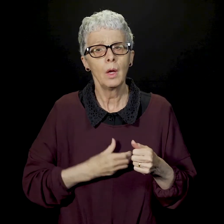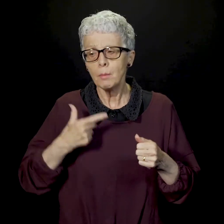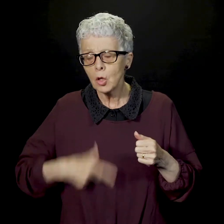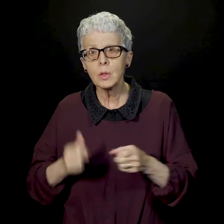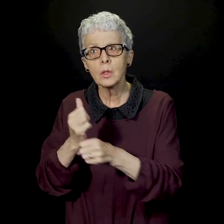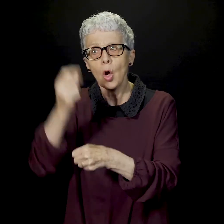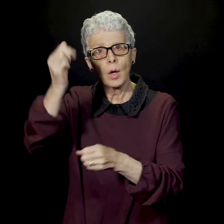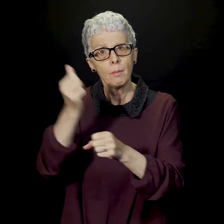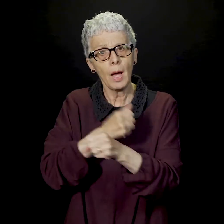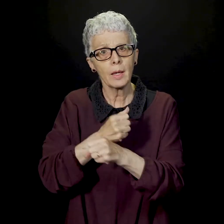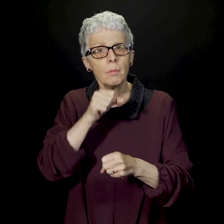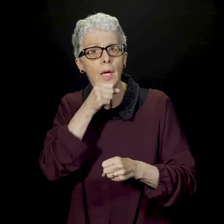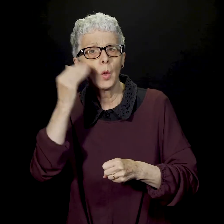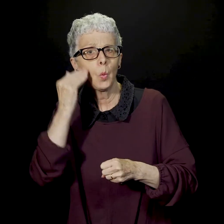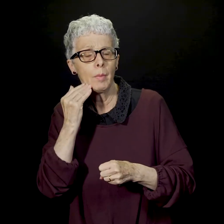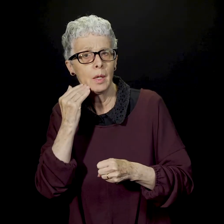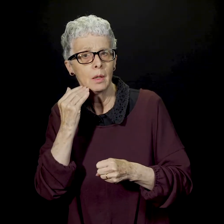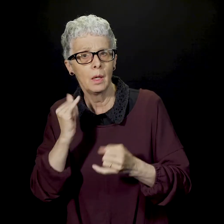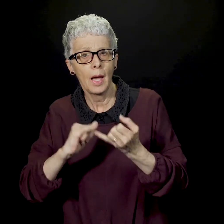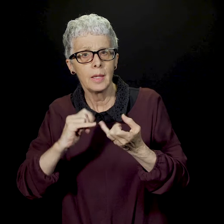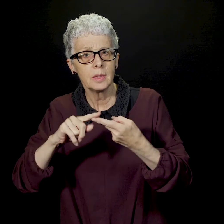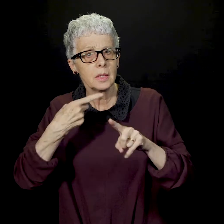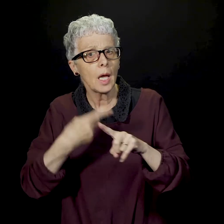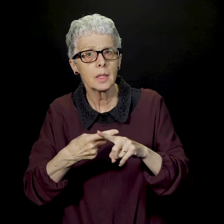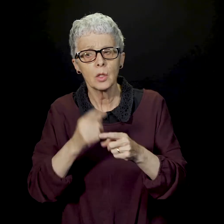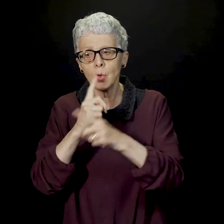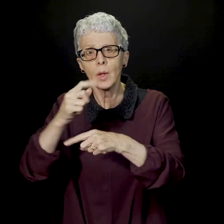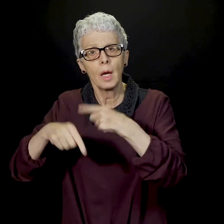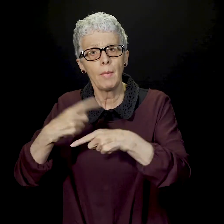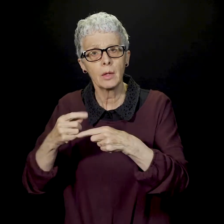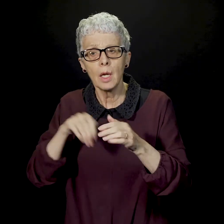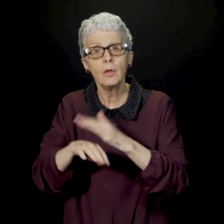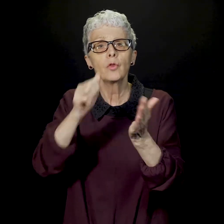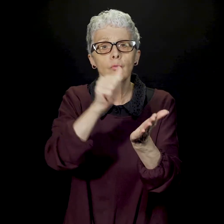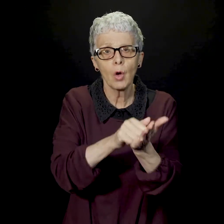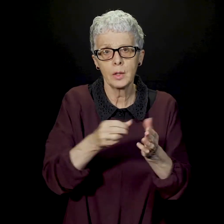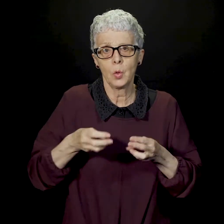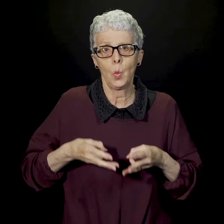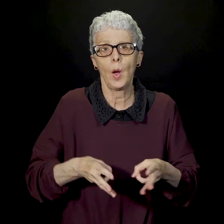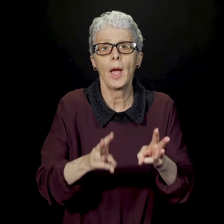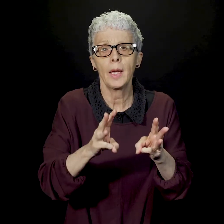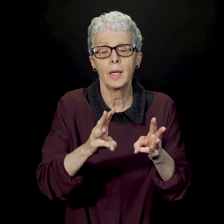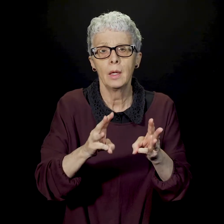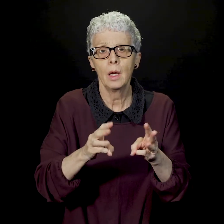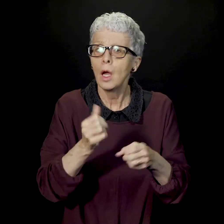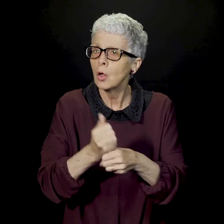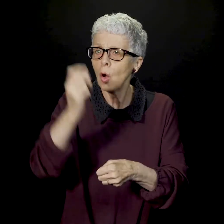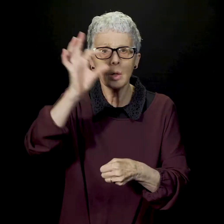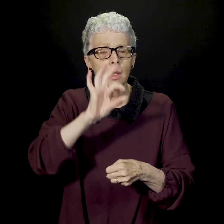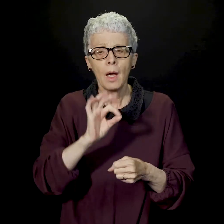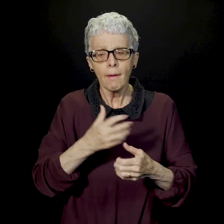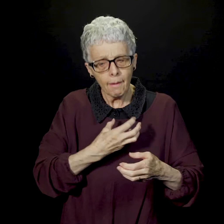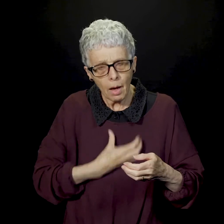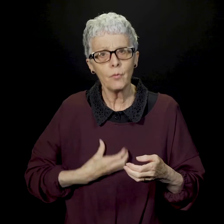create. When it comes to sex, we should never be uncomfortable about talking about it in the right way and the proper way, because God was never uncomfortable